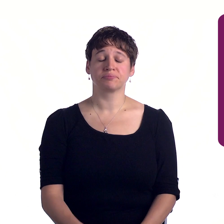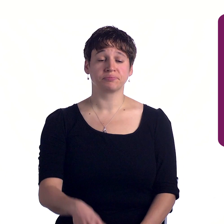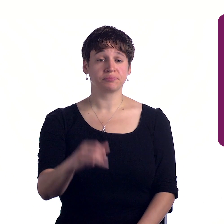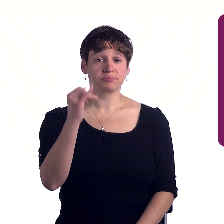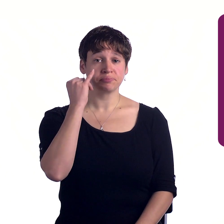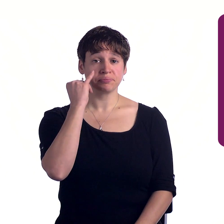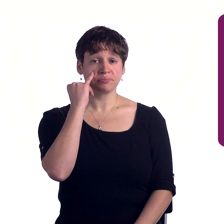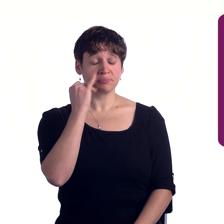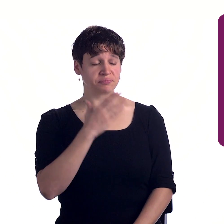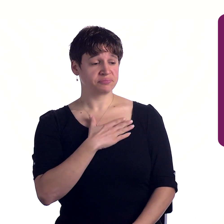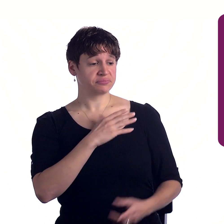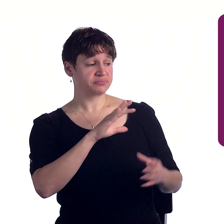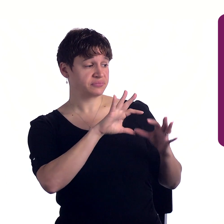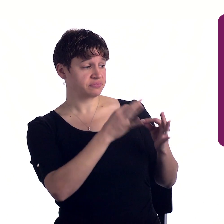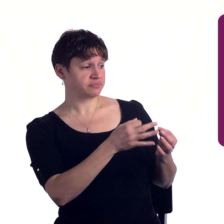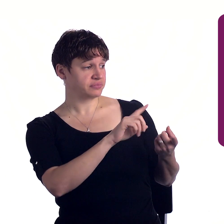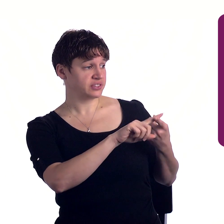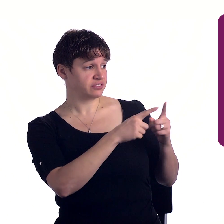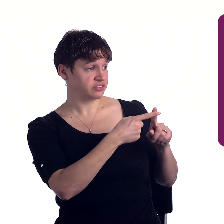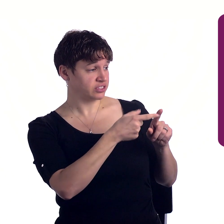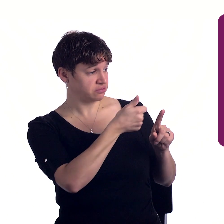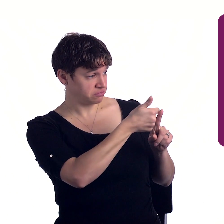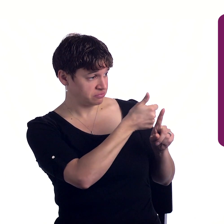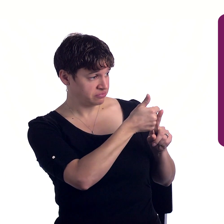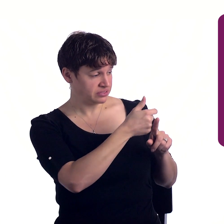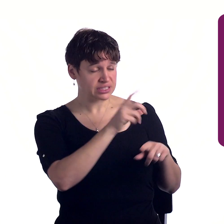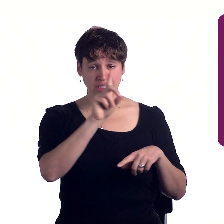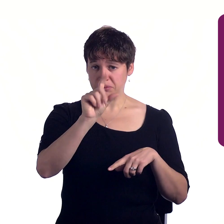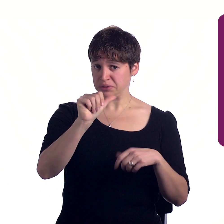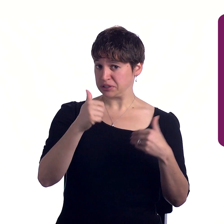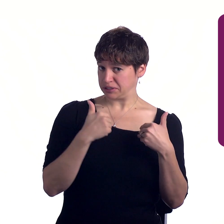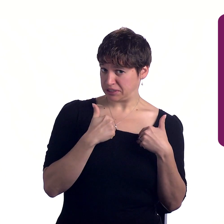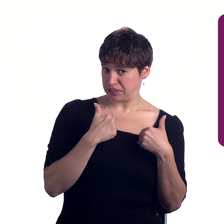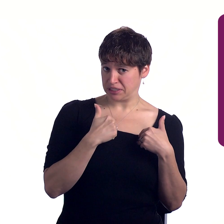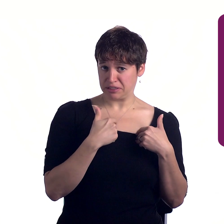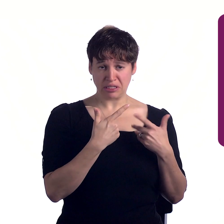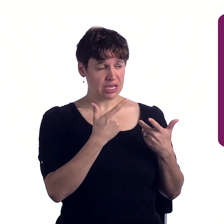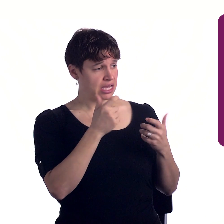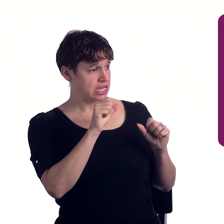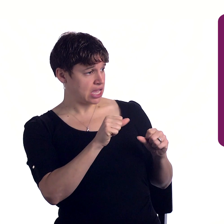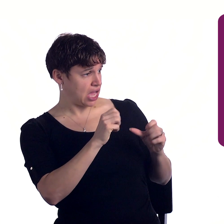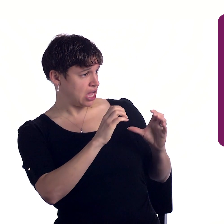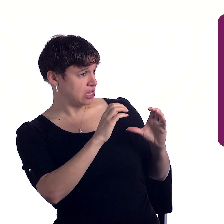What if my family member or visitor needs an accommodation related to a disability?